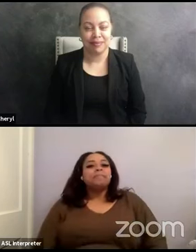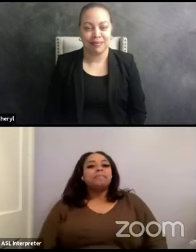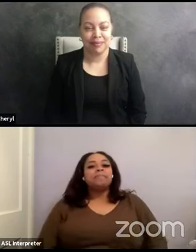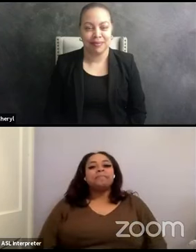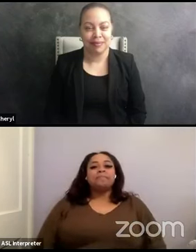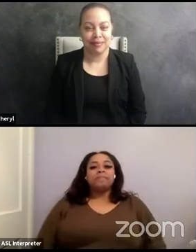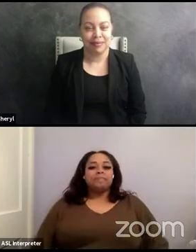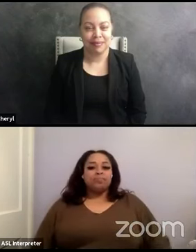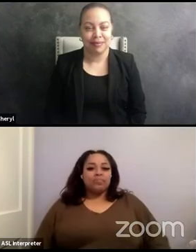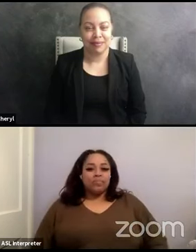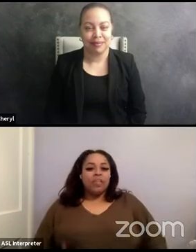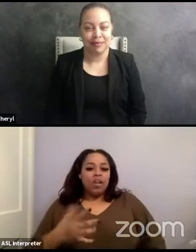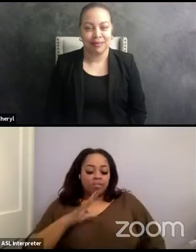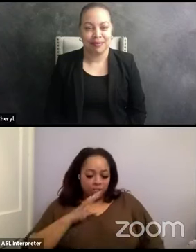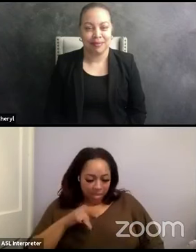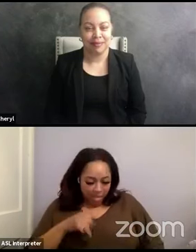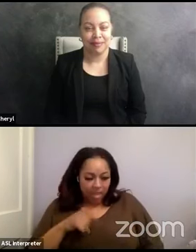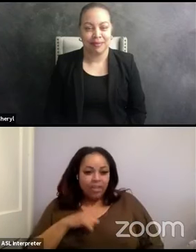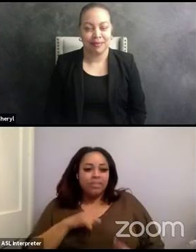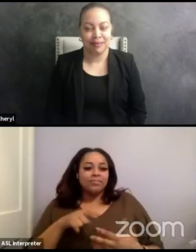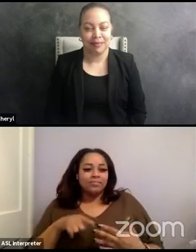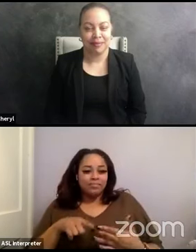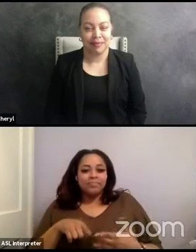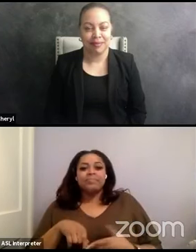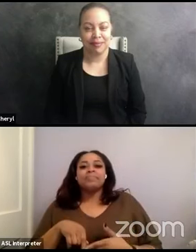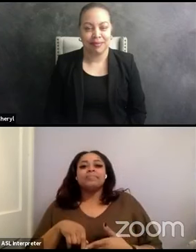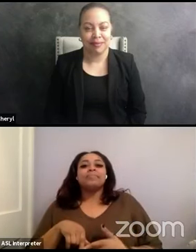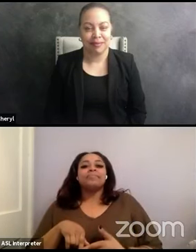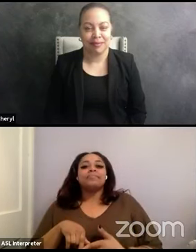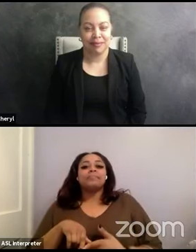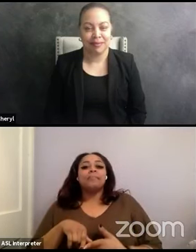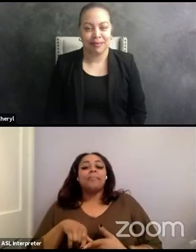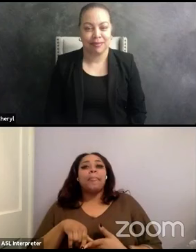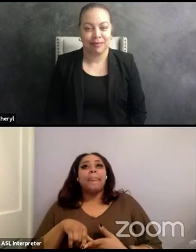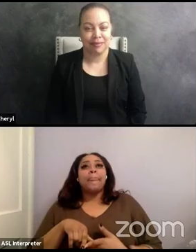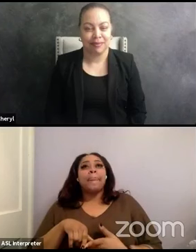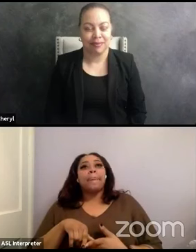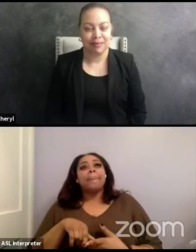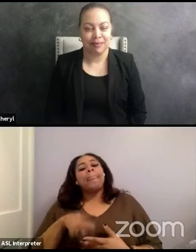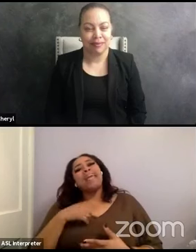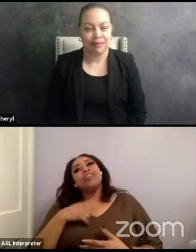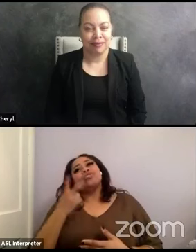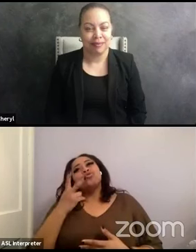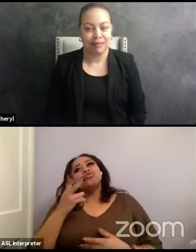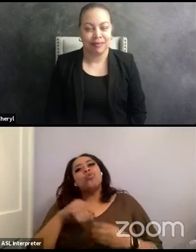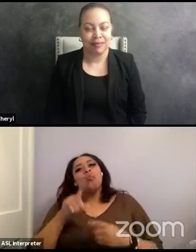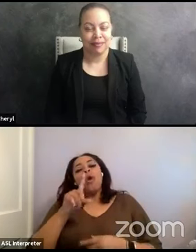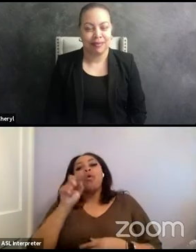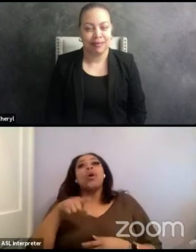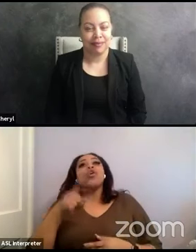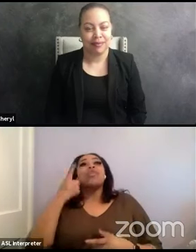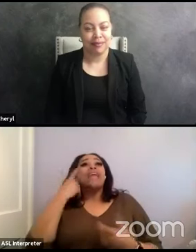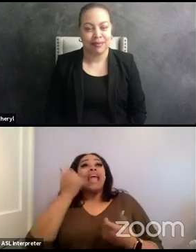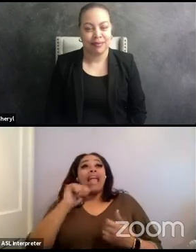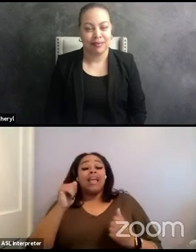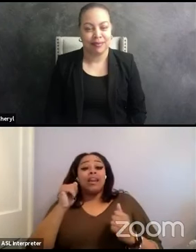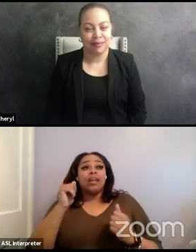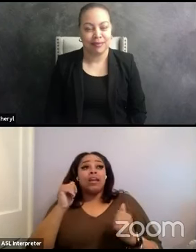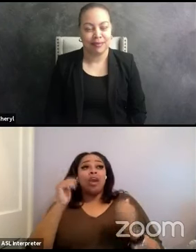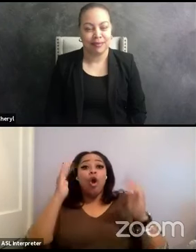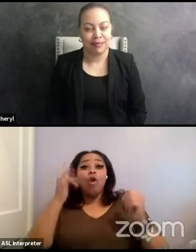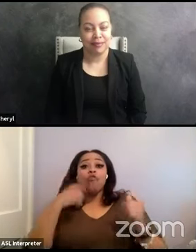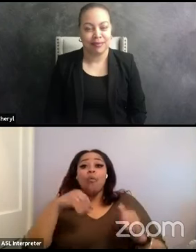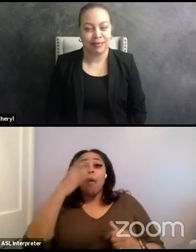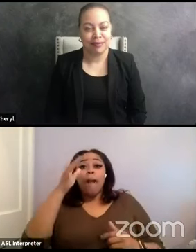All right, we spoke about that. We spoke about that. I guess this two in one questions. Do you think that there is any hope for white men to get out of their